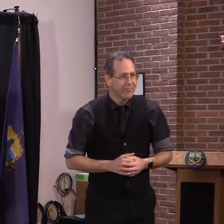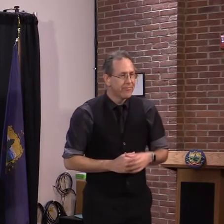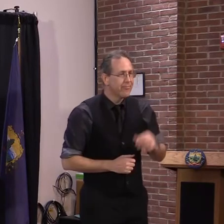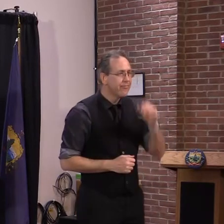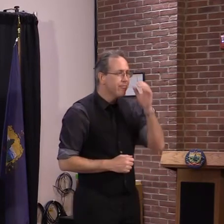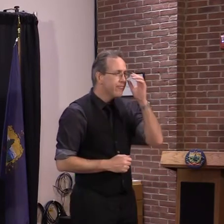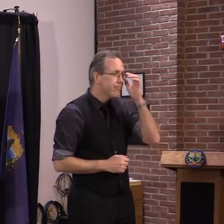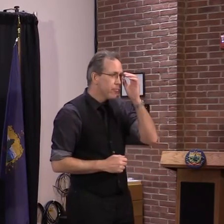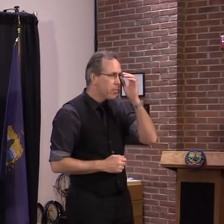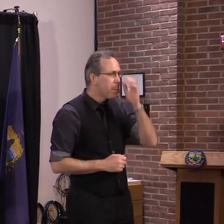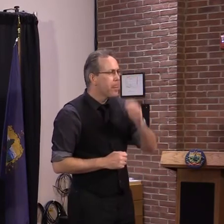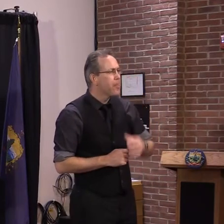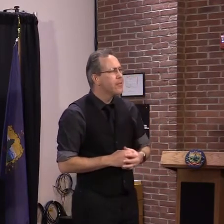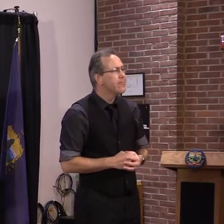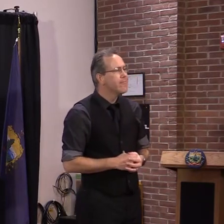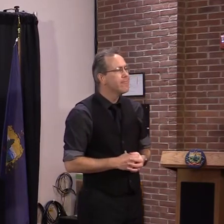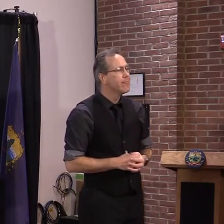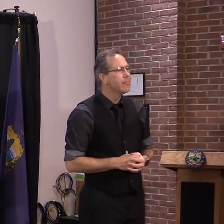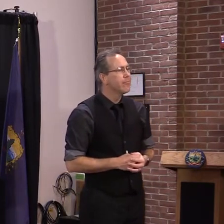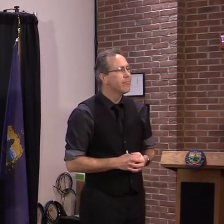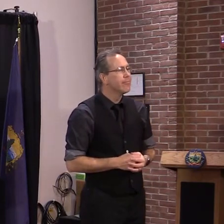Okay, well, thank you, as always. All right. Ed Barber, Newport Daily Express.